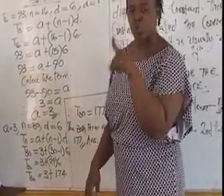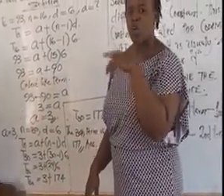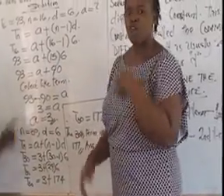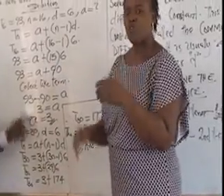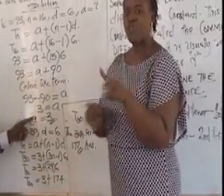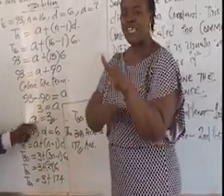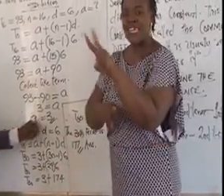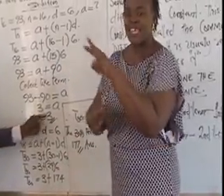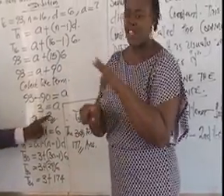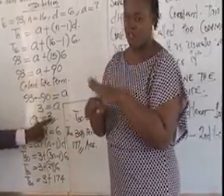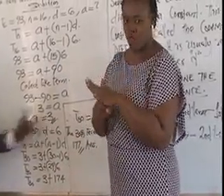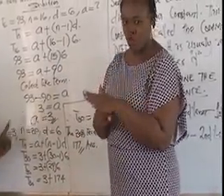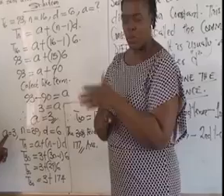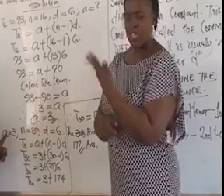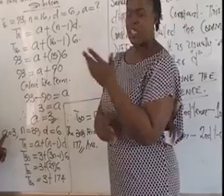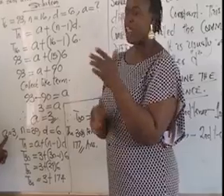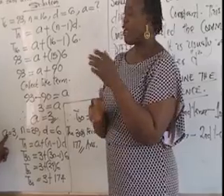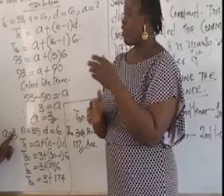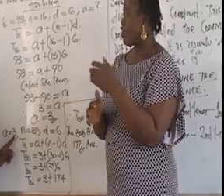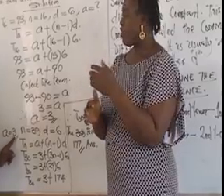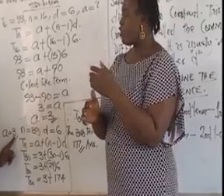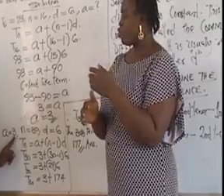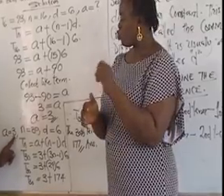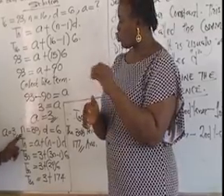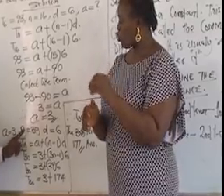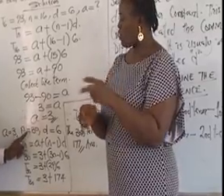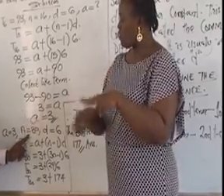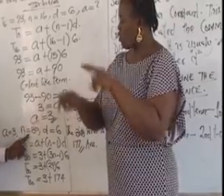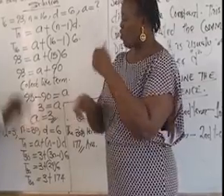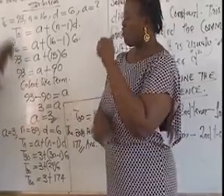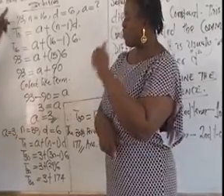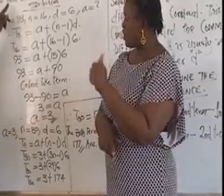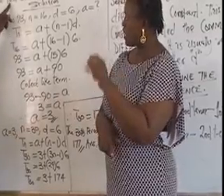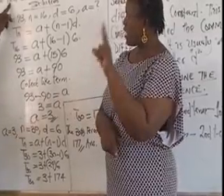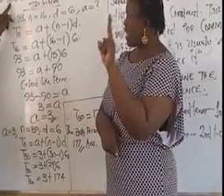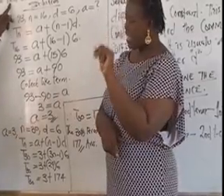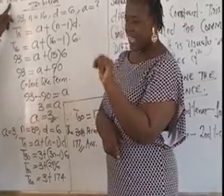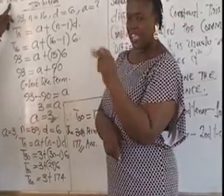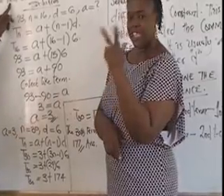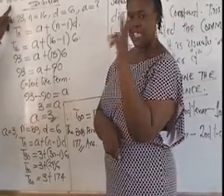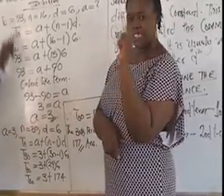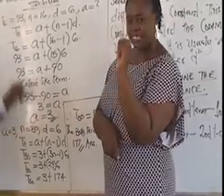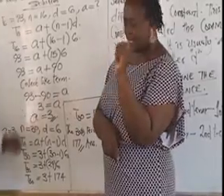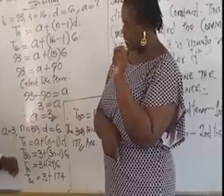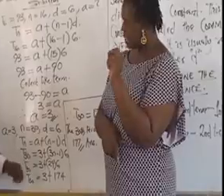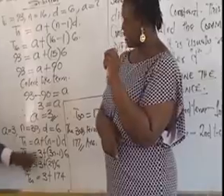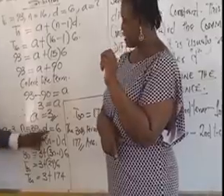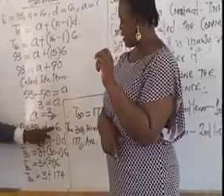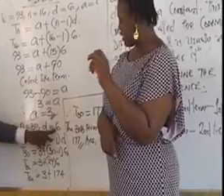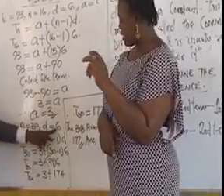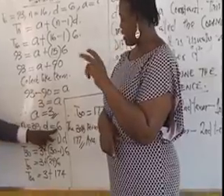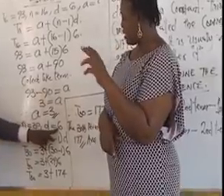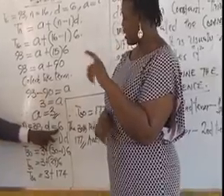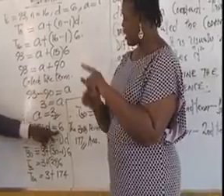question. So therefore, now the value of A is 3, and this time around is 30. It's given from the question.